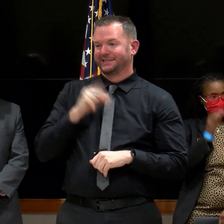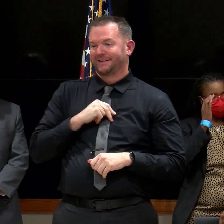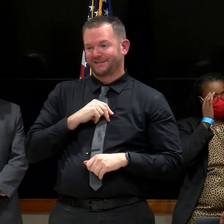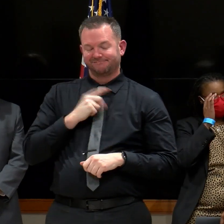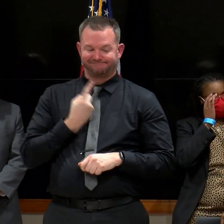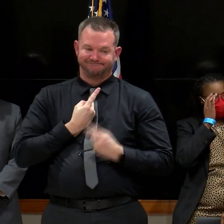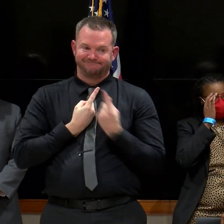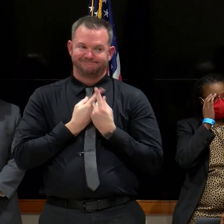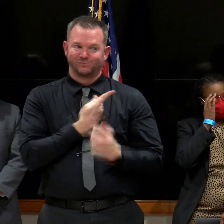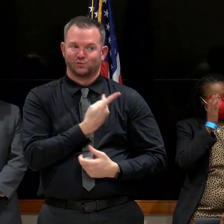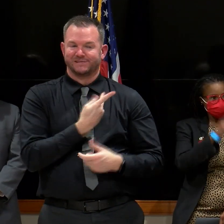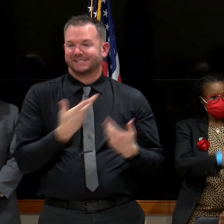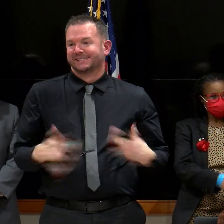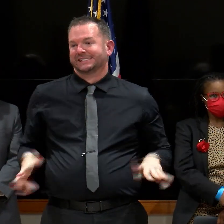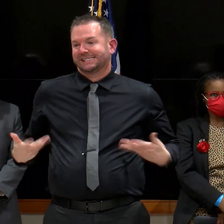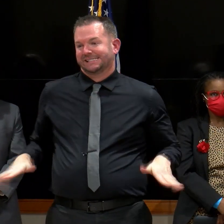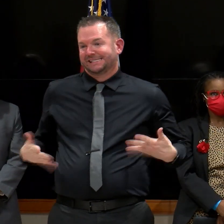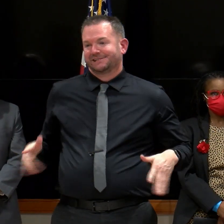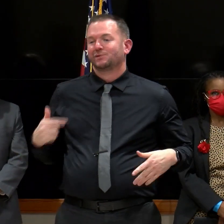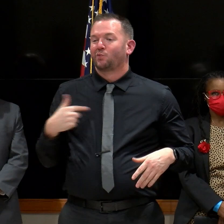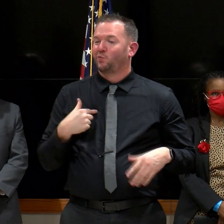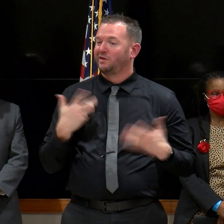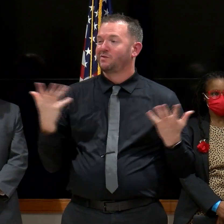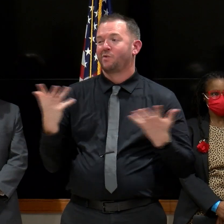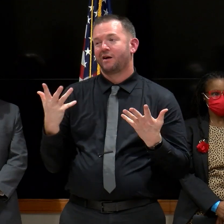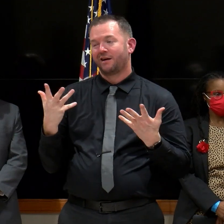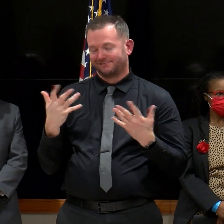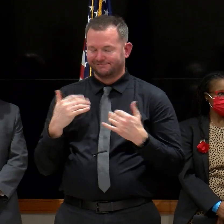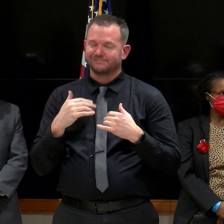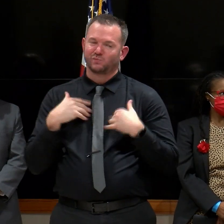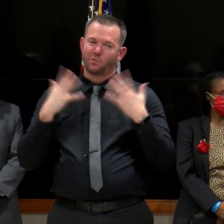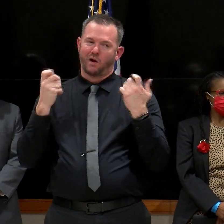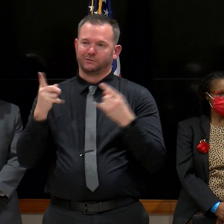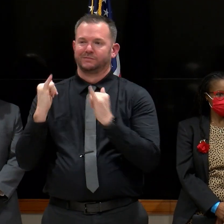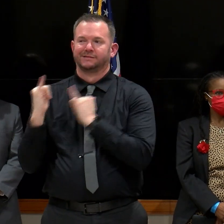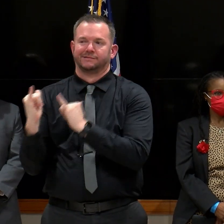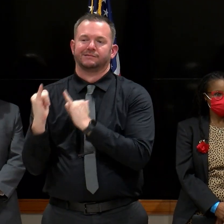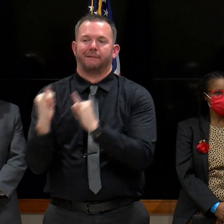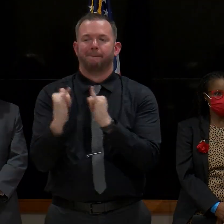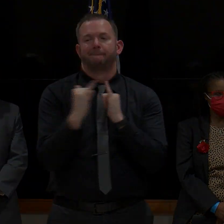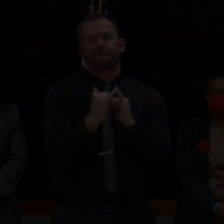this is what we are doing, and we need everybody in this community to do the same.